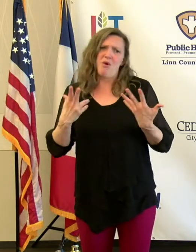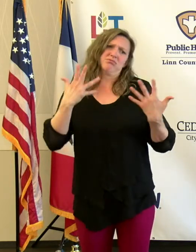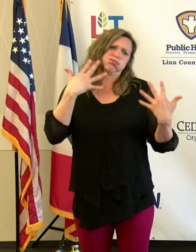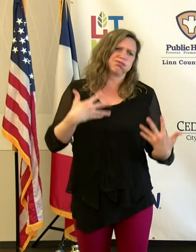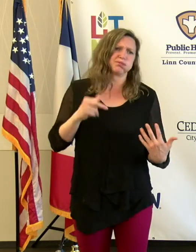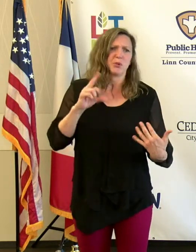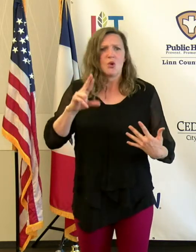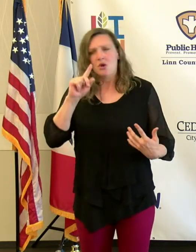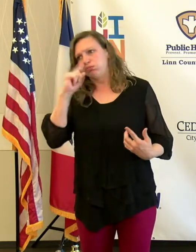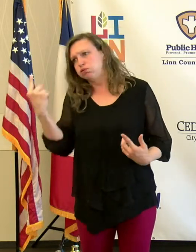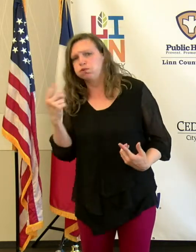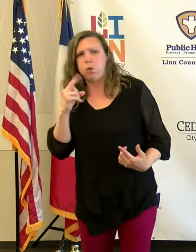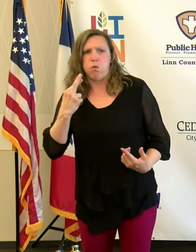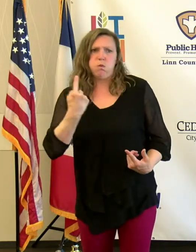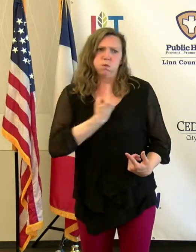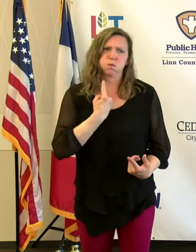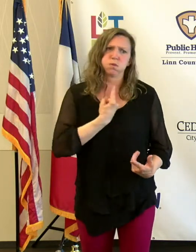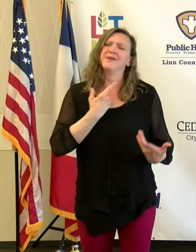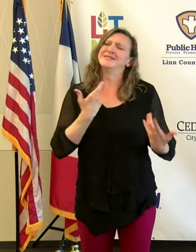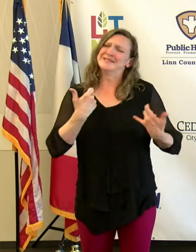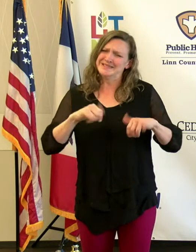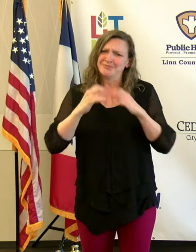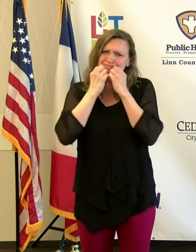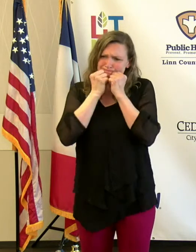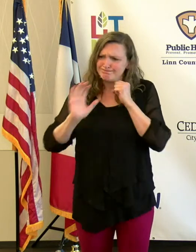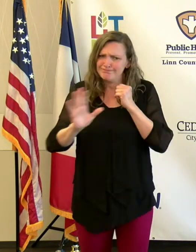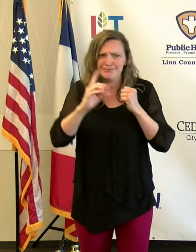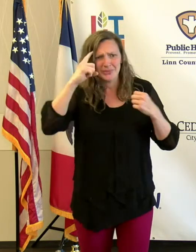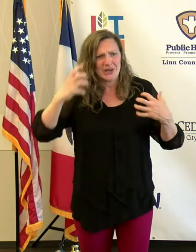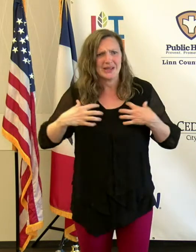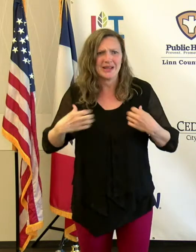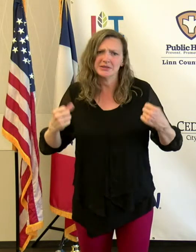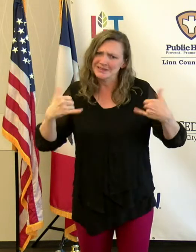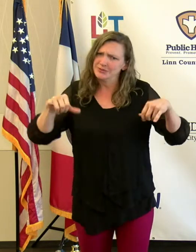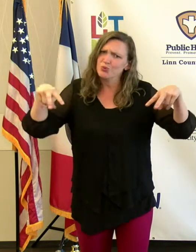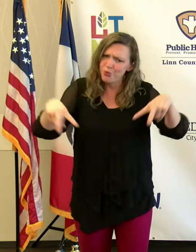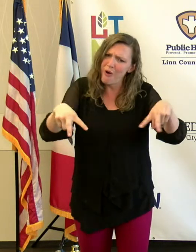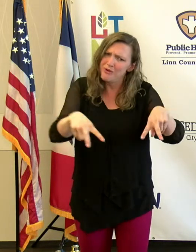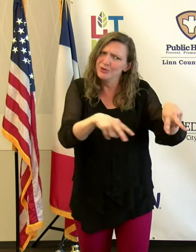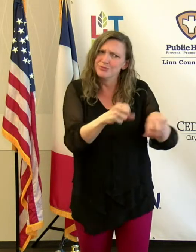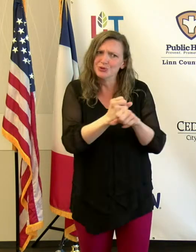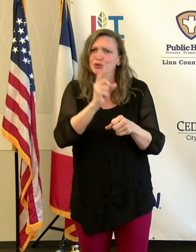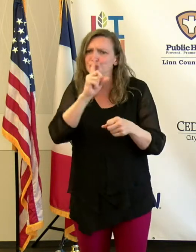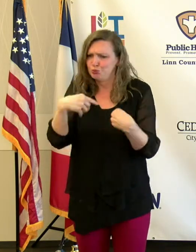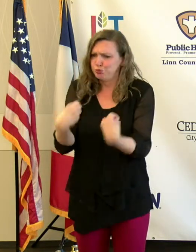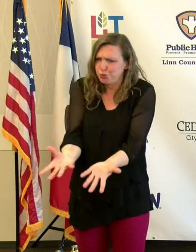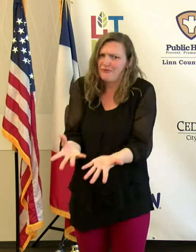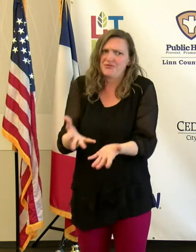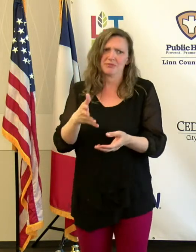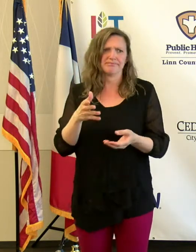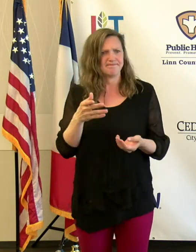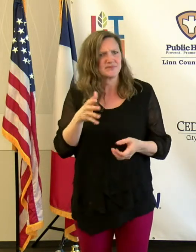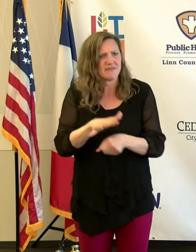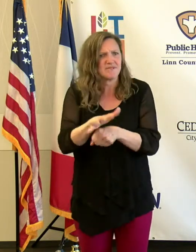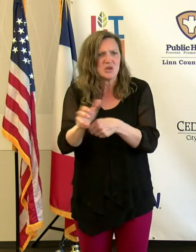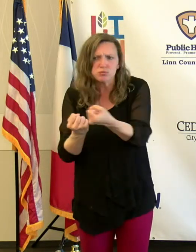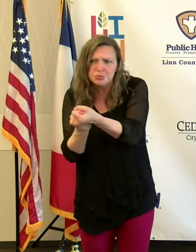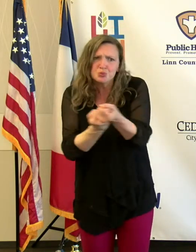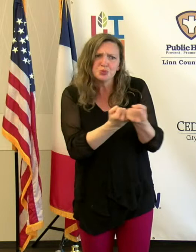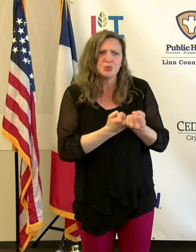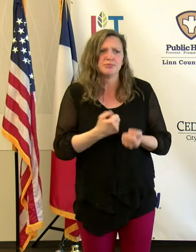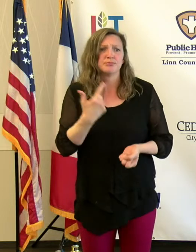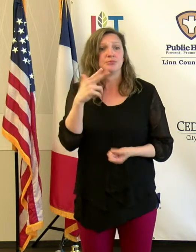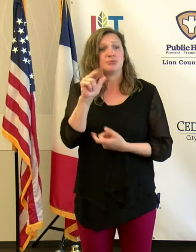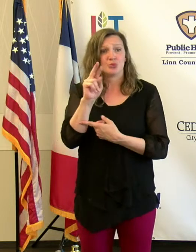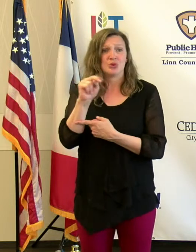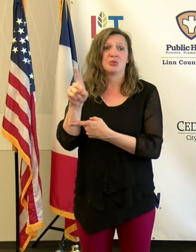them how they're doing, check up on them regularly. Grant Wood AEA and many of our districts have